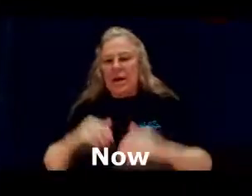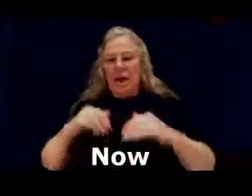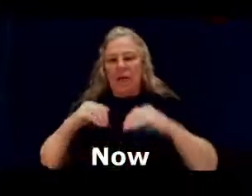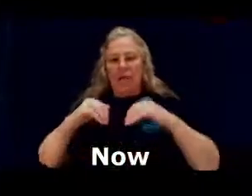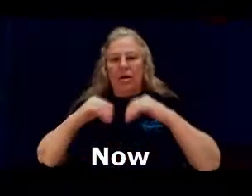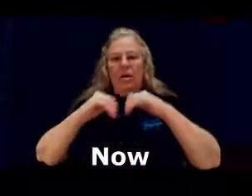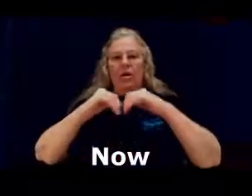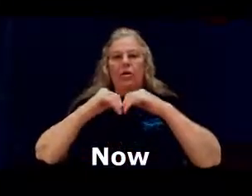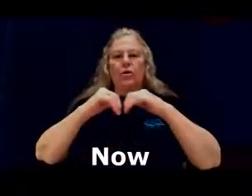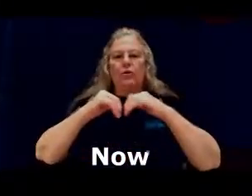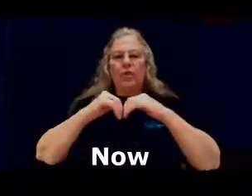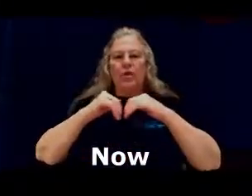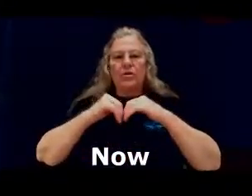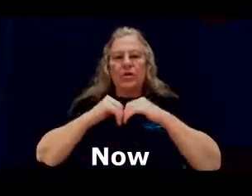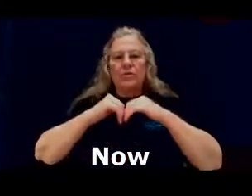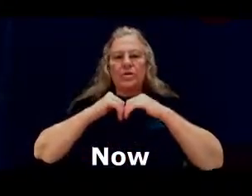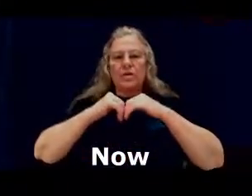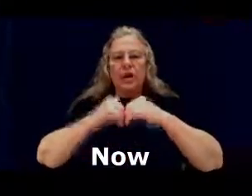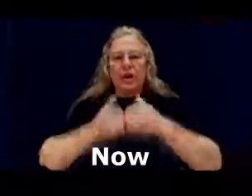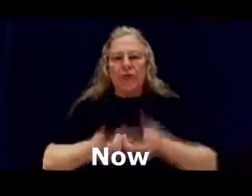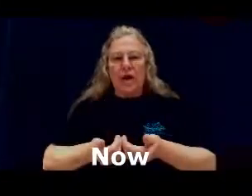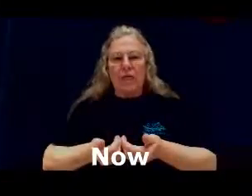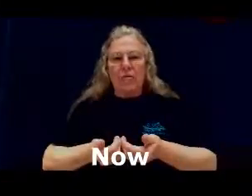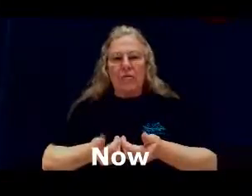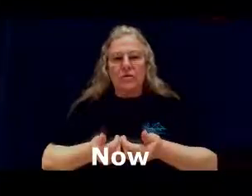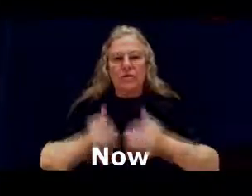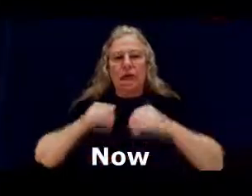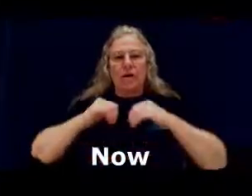Now, your fingertips are together and it rolls down.